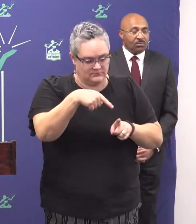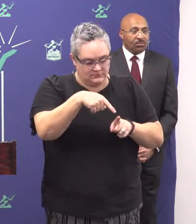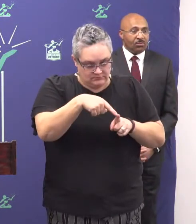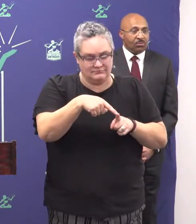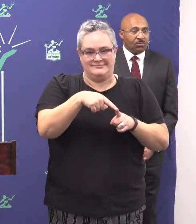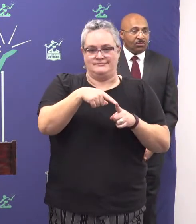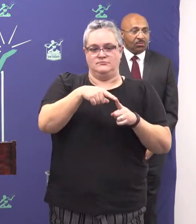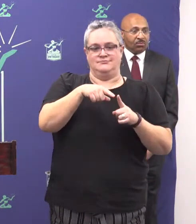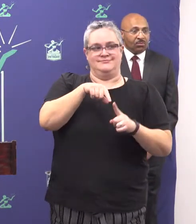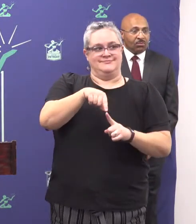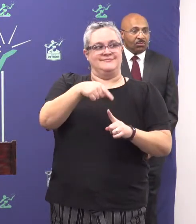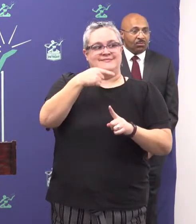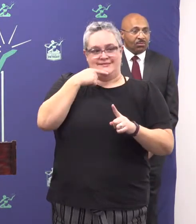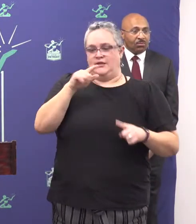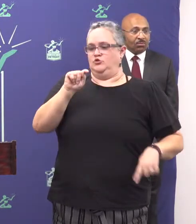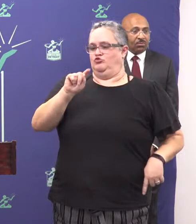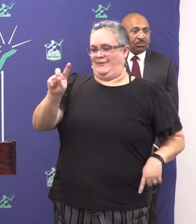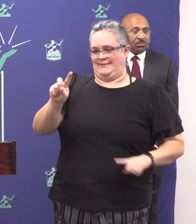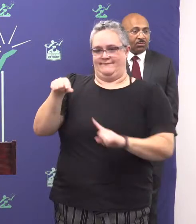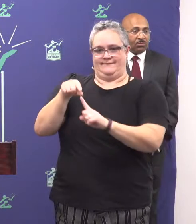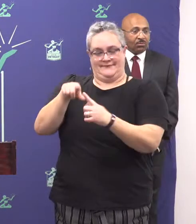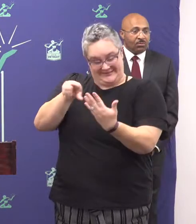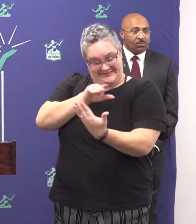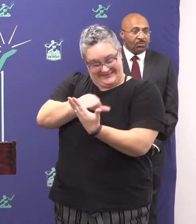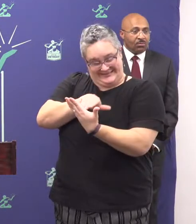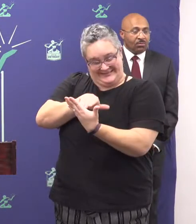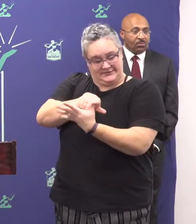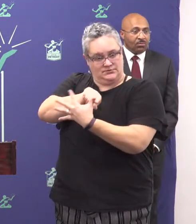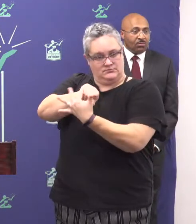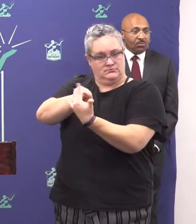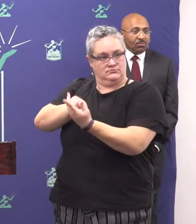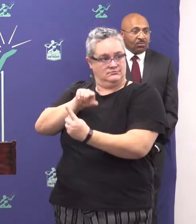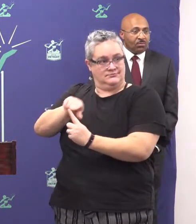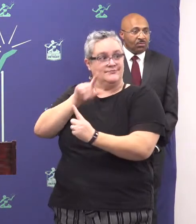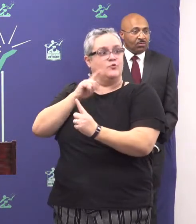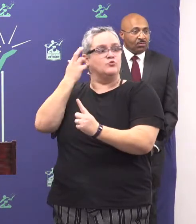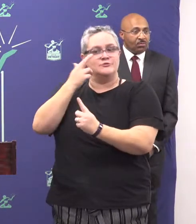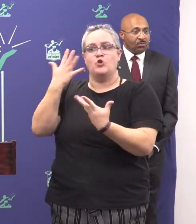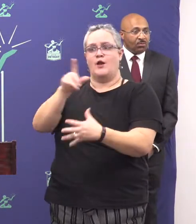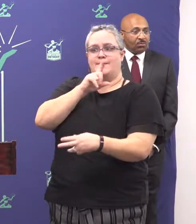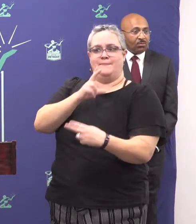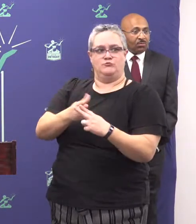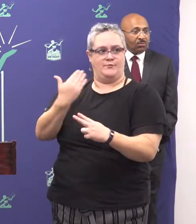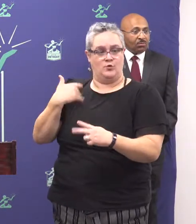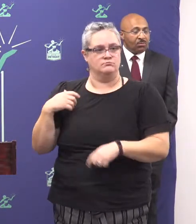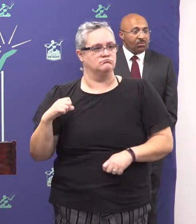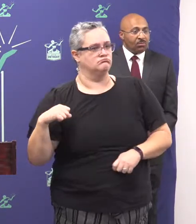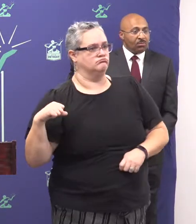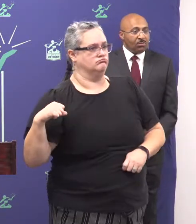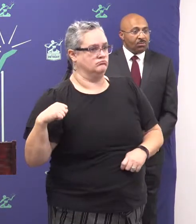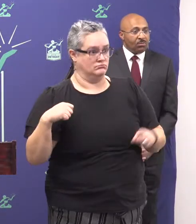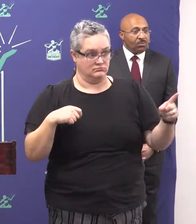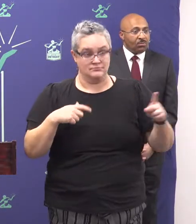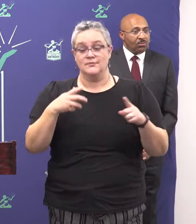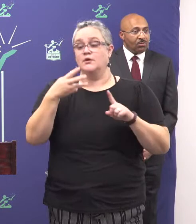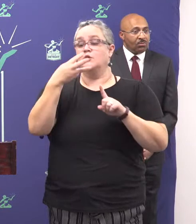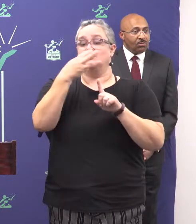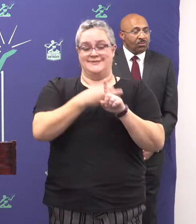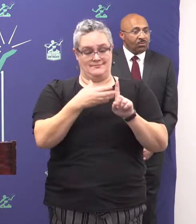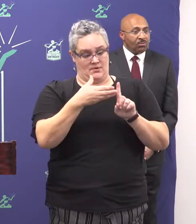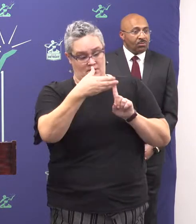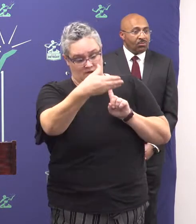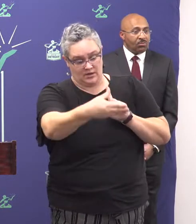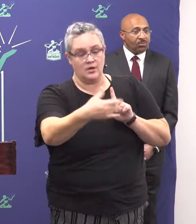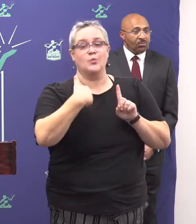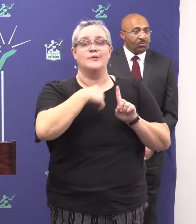criticism of TransDev and service, and for the reasons that I think you've already alluded to before. 6 months from now, we're going to be